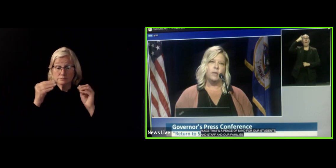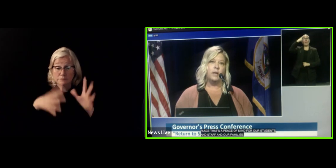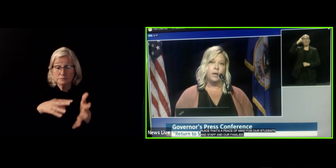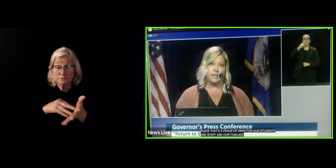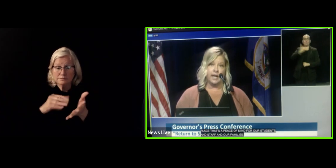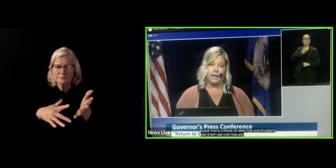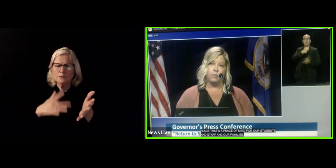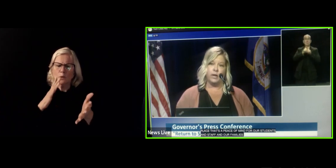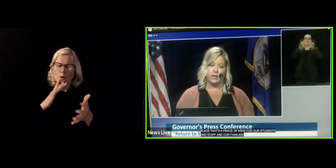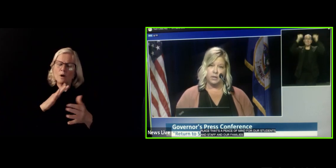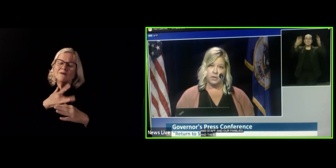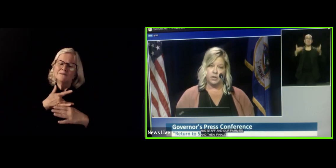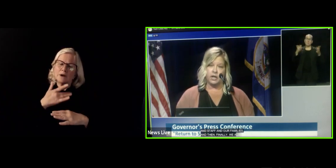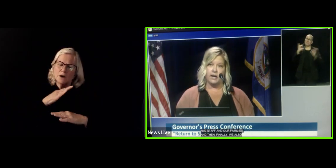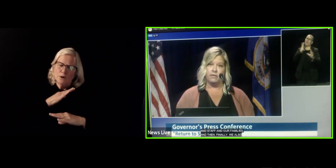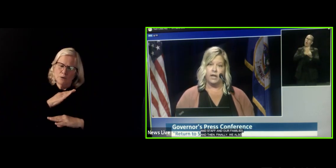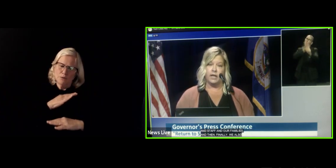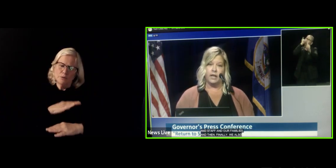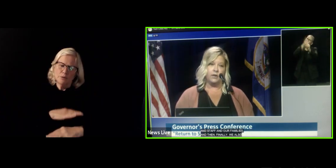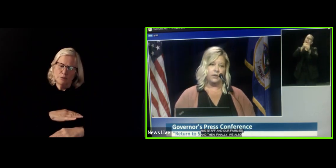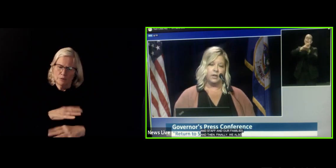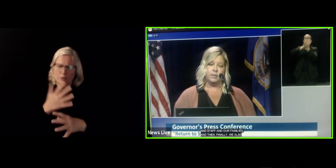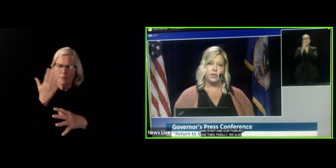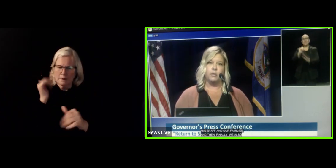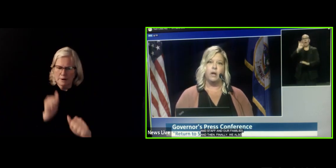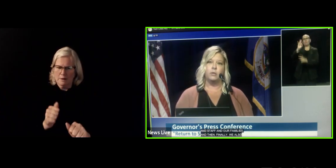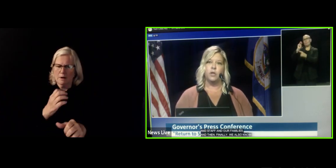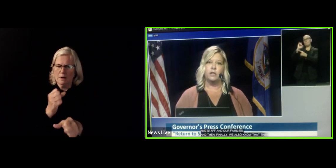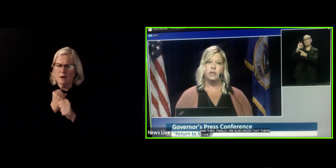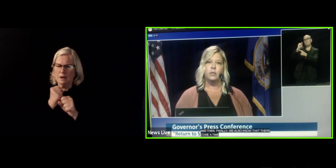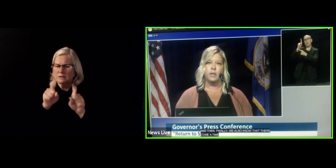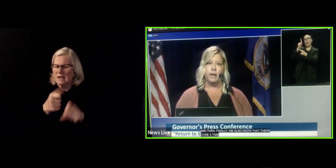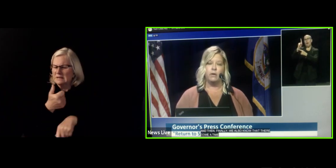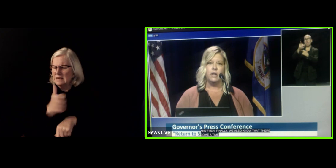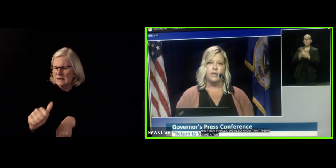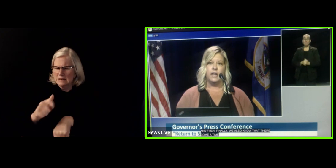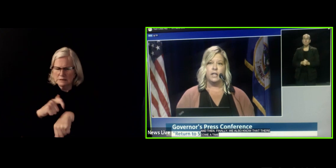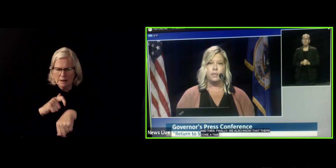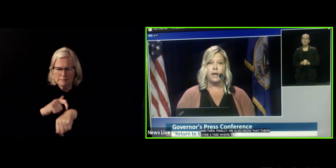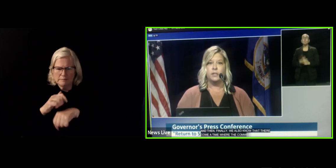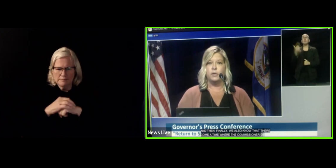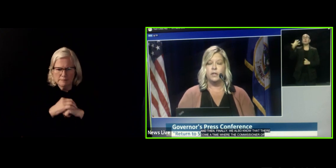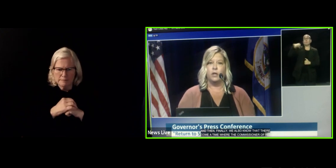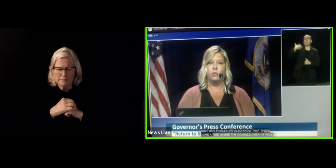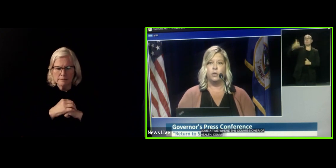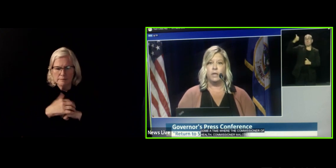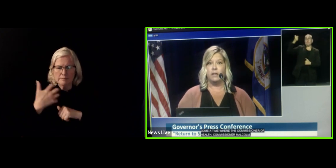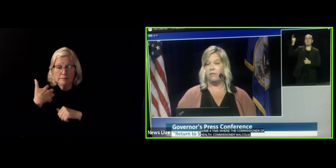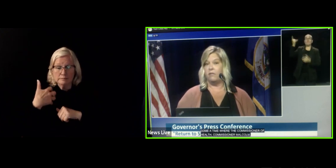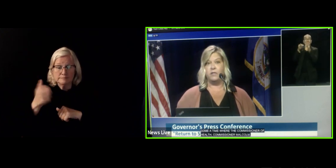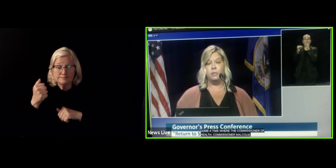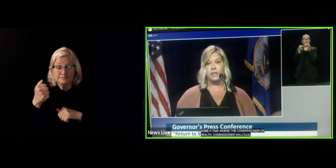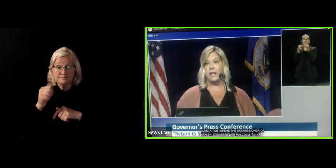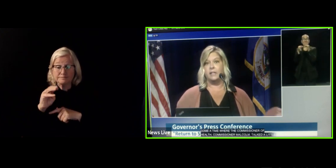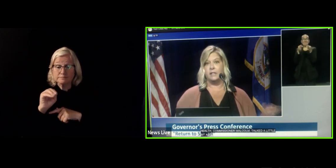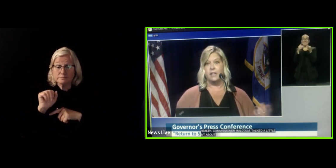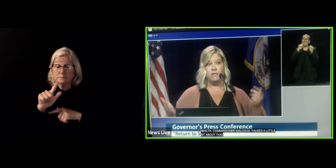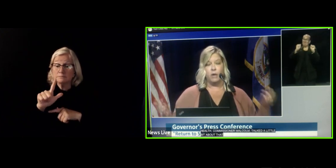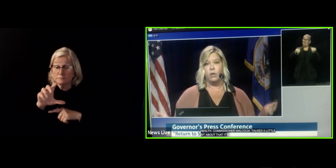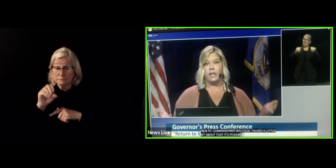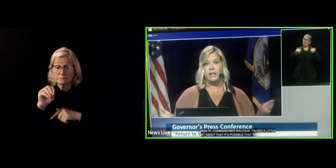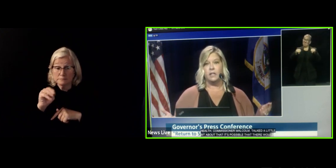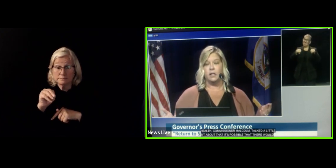there may come a time where the Commissioner of Health, Commissioner Malcolm, talked a little bit about that it is possible that there would be 50 plus cases.